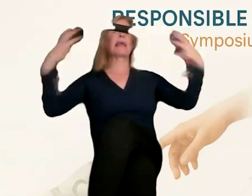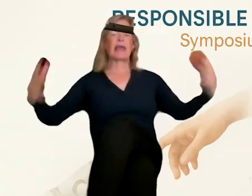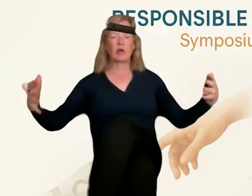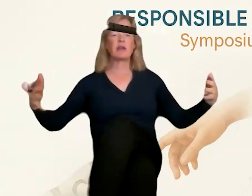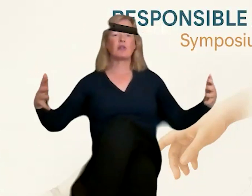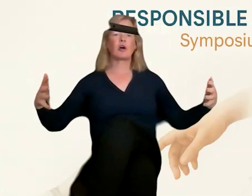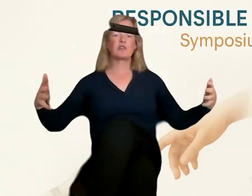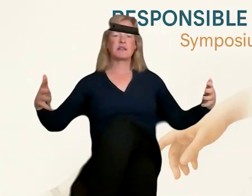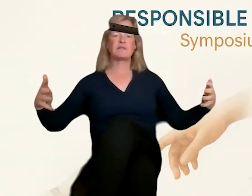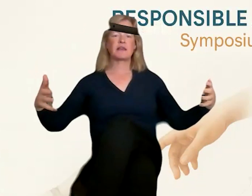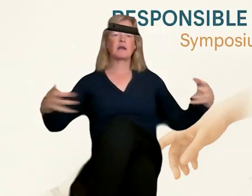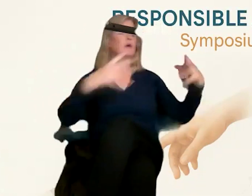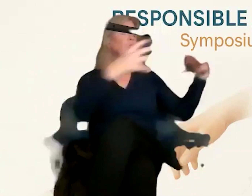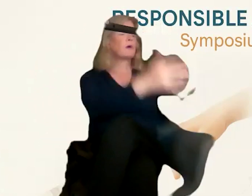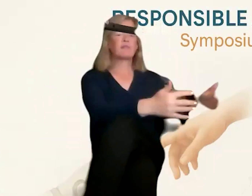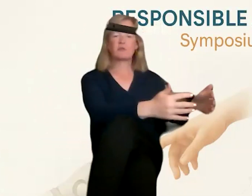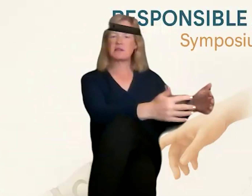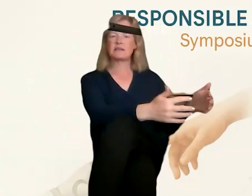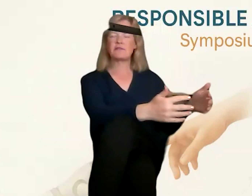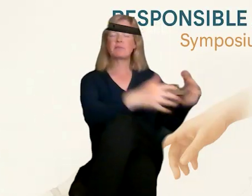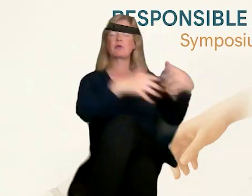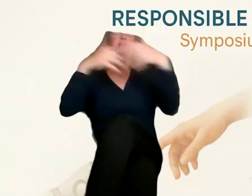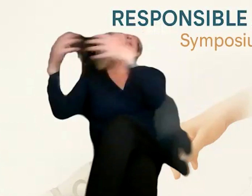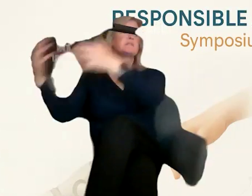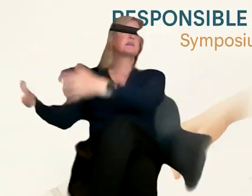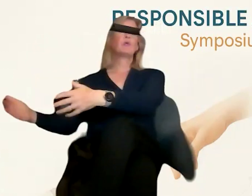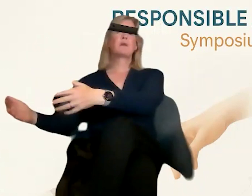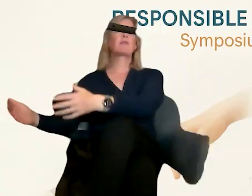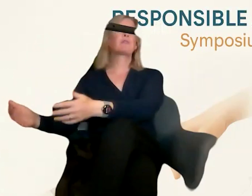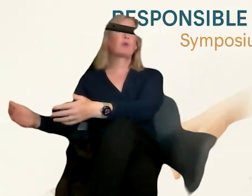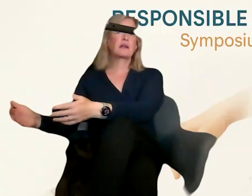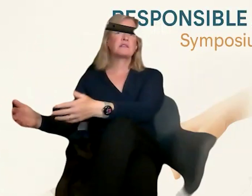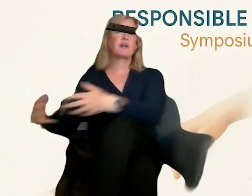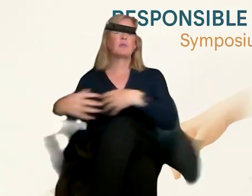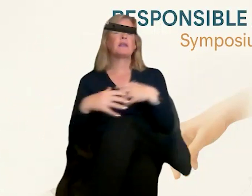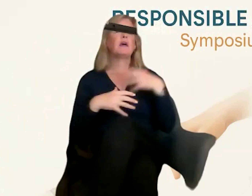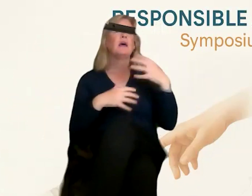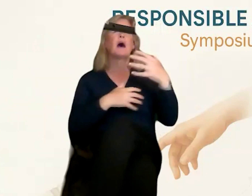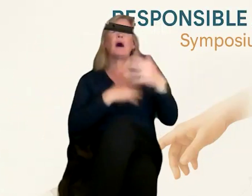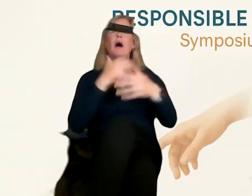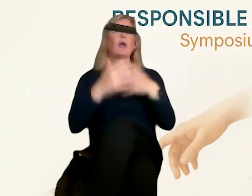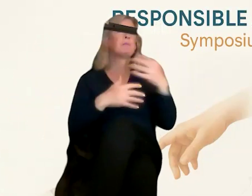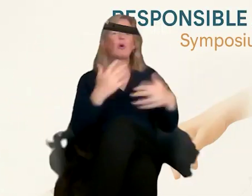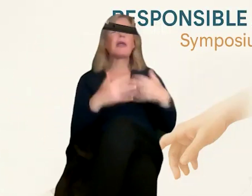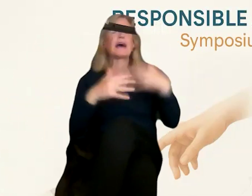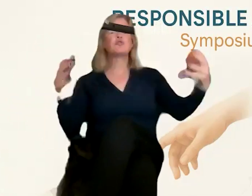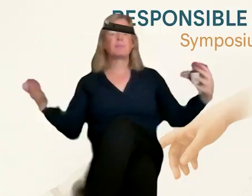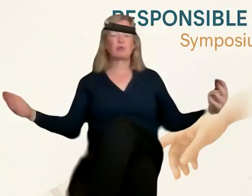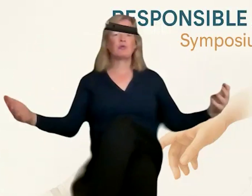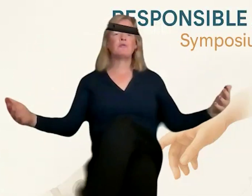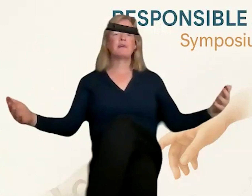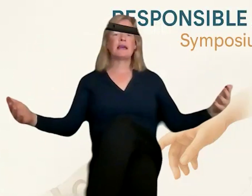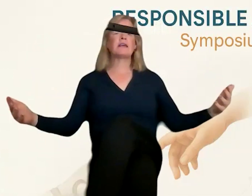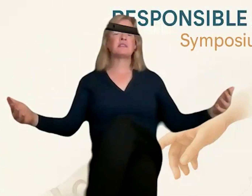essentially inherit a large set of data, whether for scientific purposes, whether for product development. Our board has